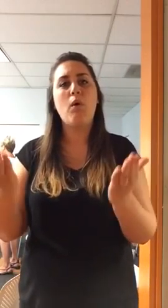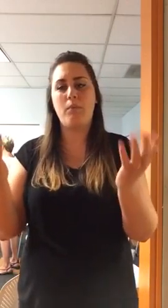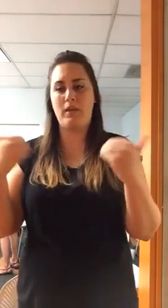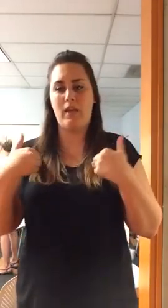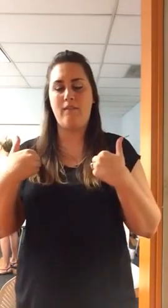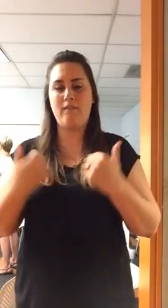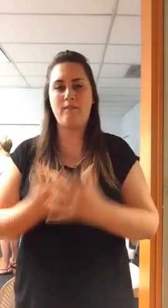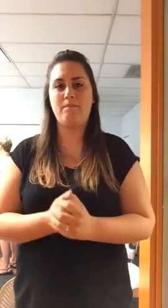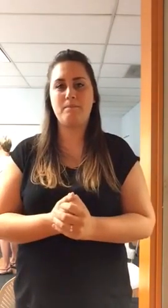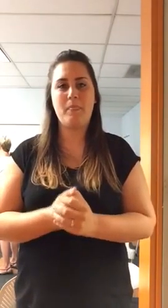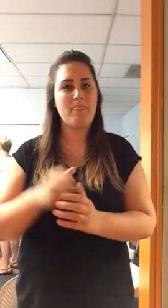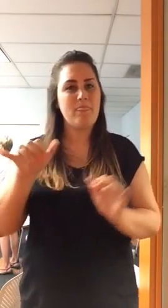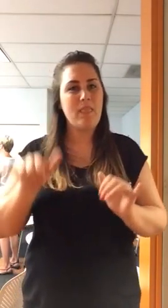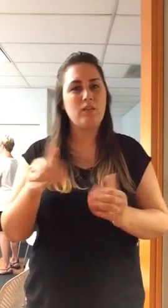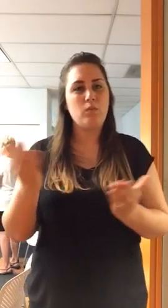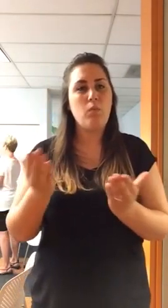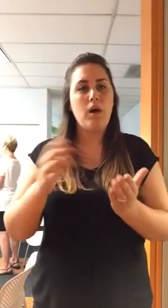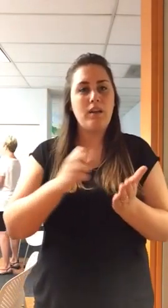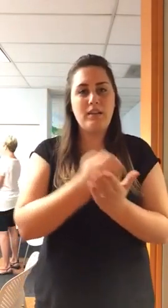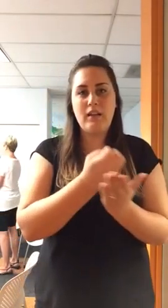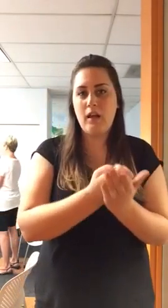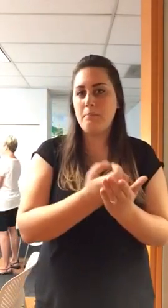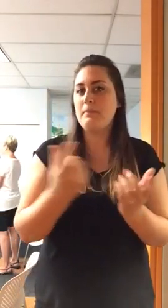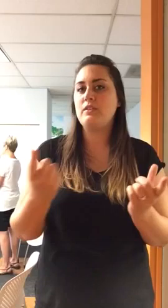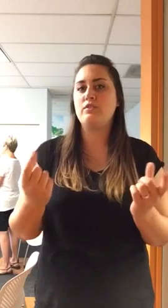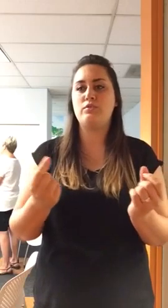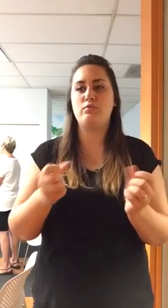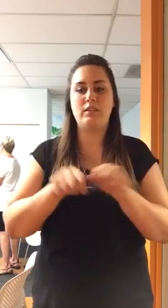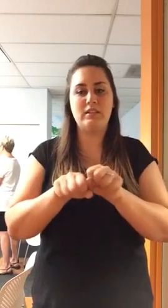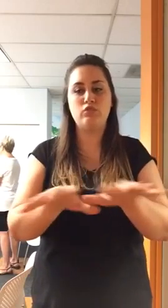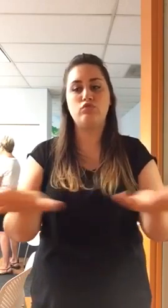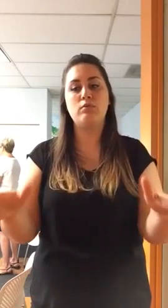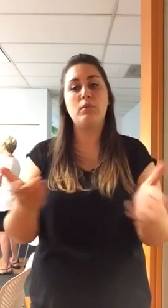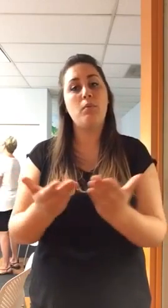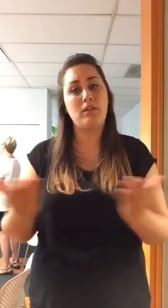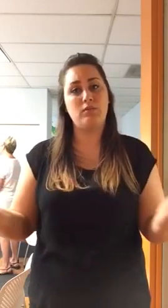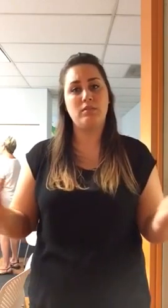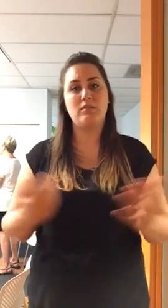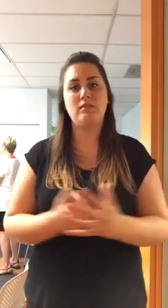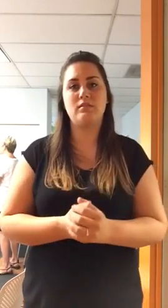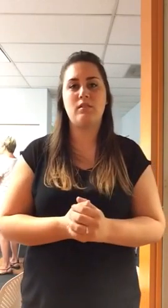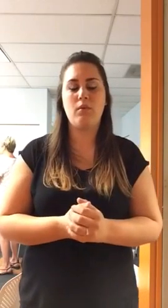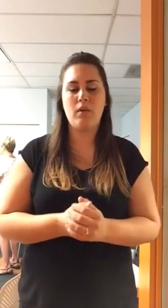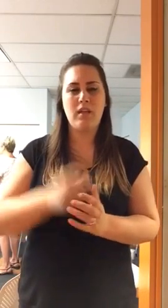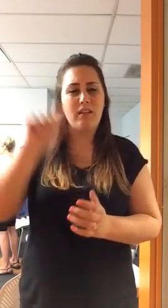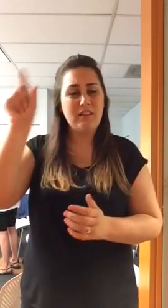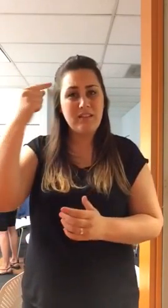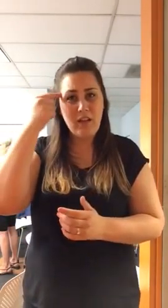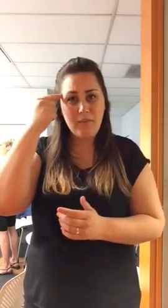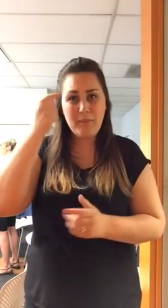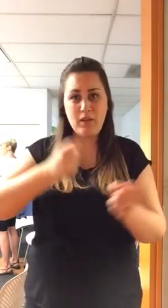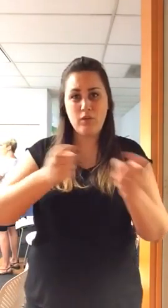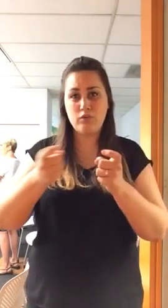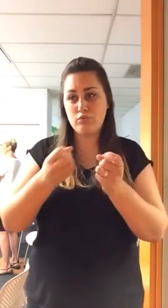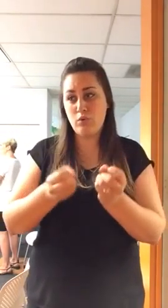that's all economies do. They distribute resources. Does the government have a role in distributing resources in our